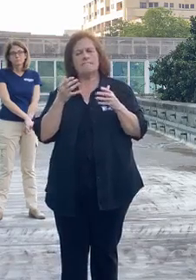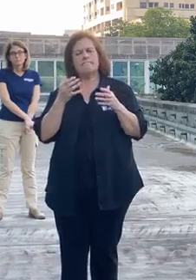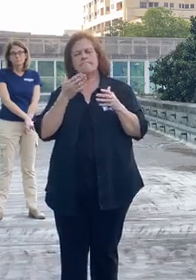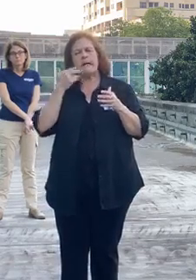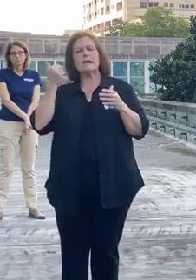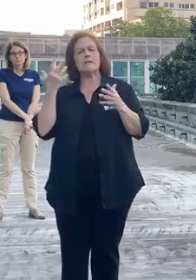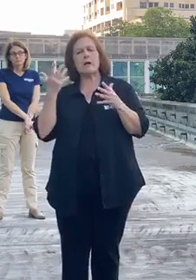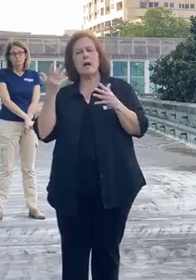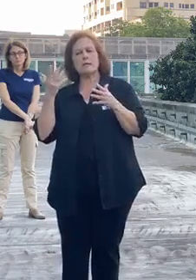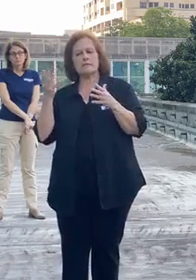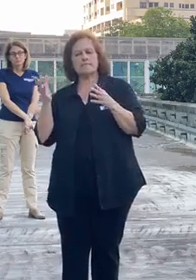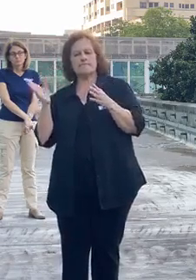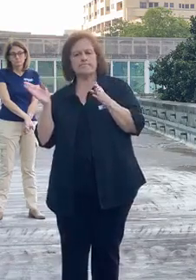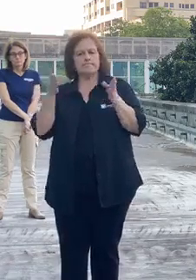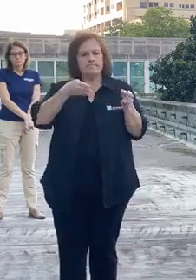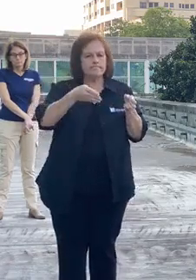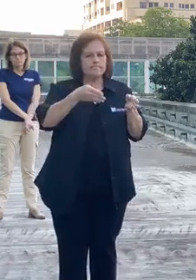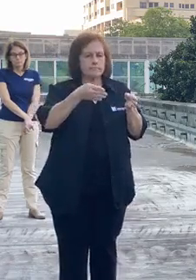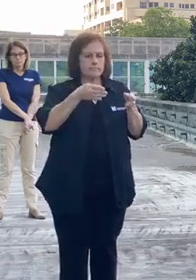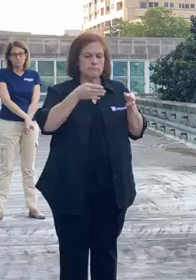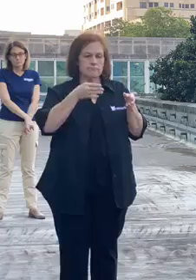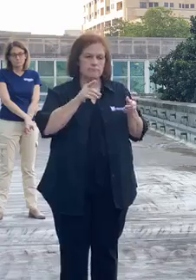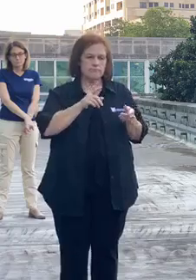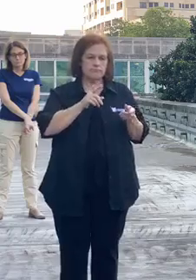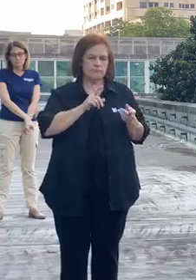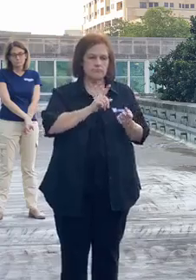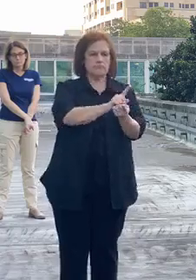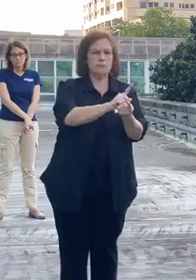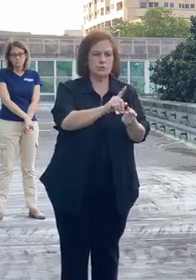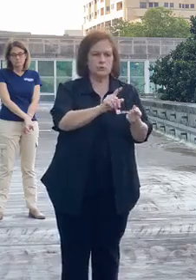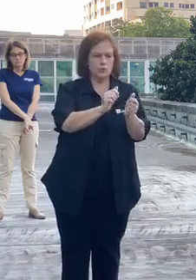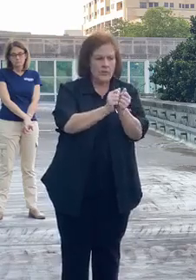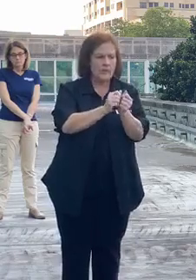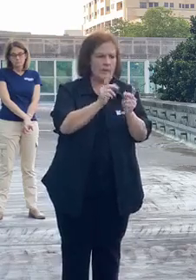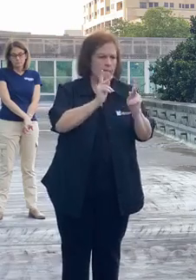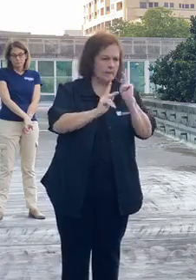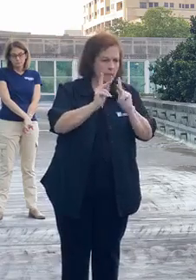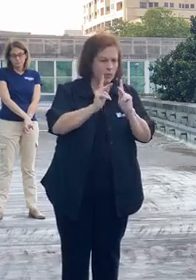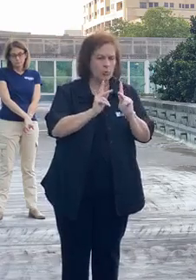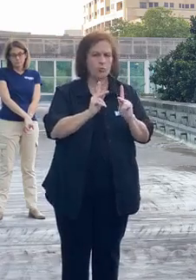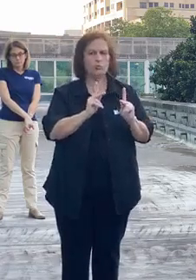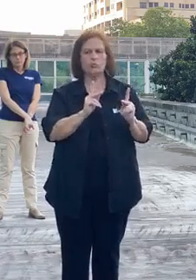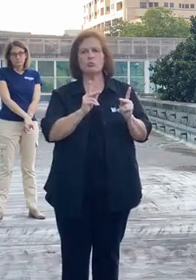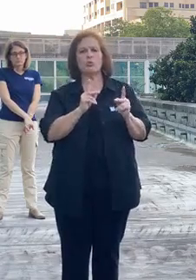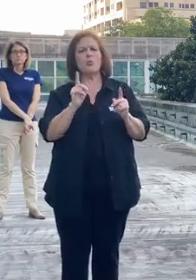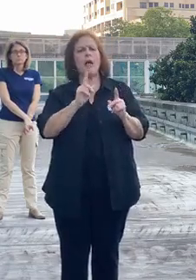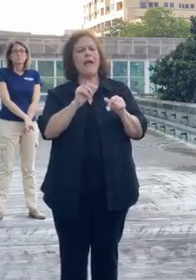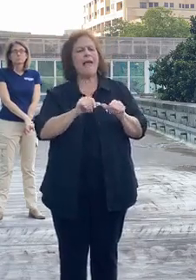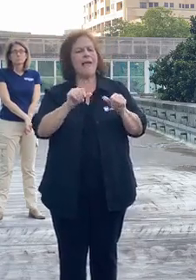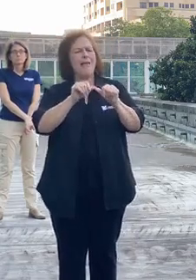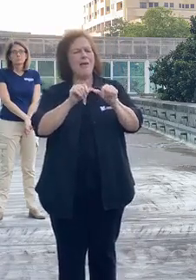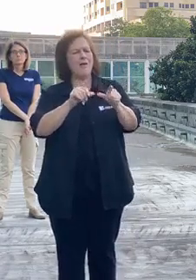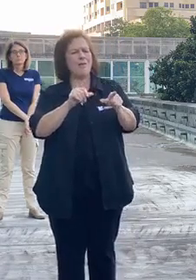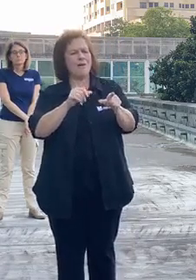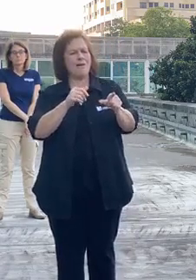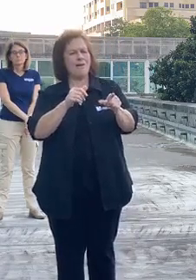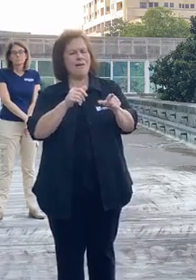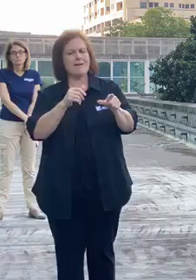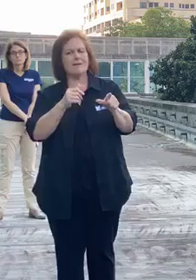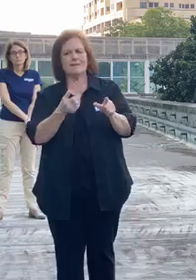more intentional about, again, meeting people where they are, looking at more closely in terms of hotspots that we may